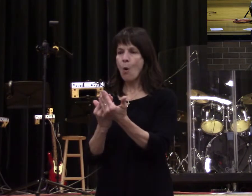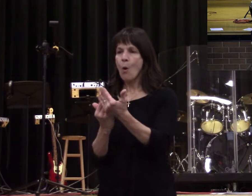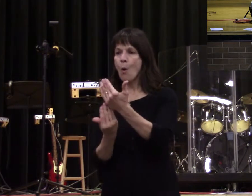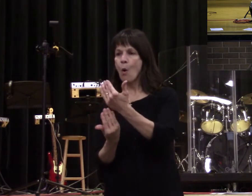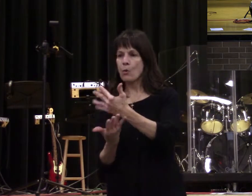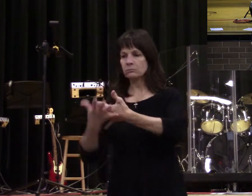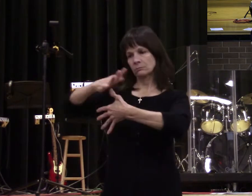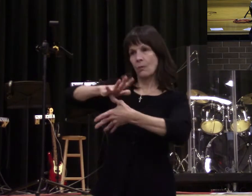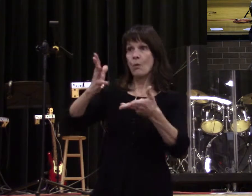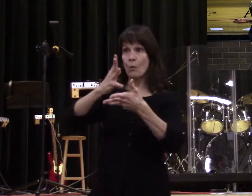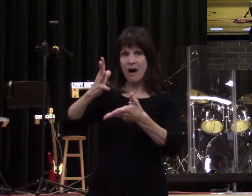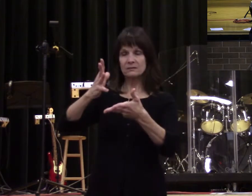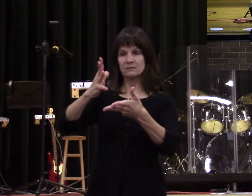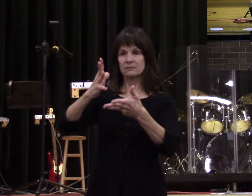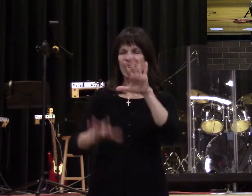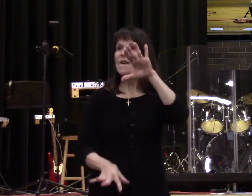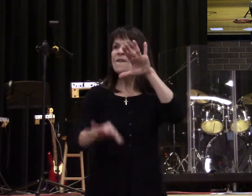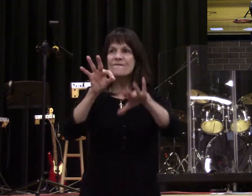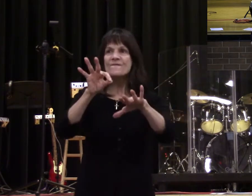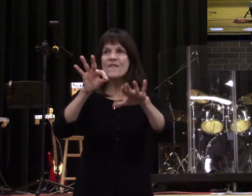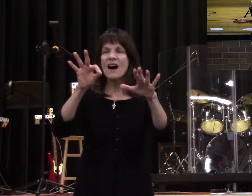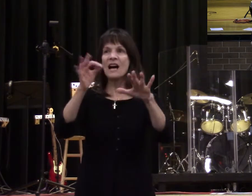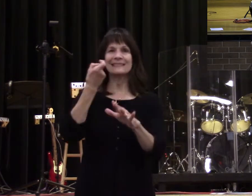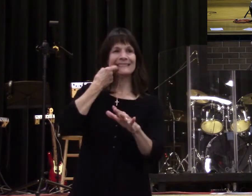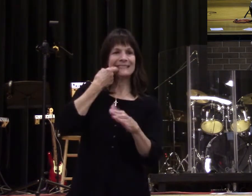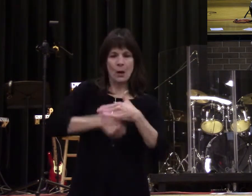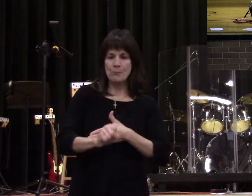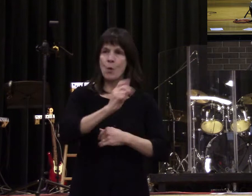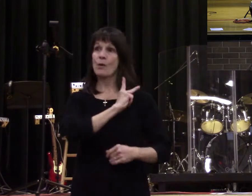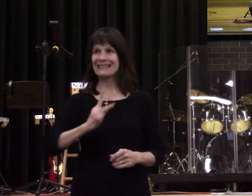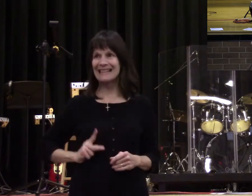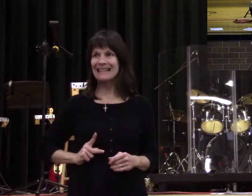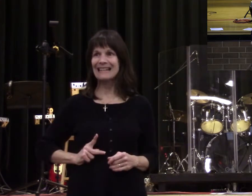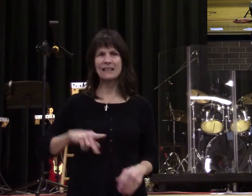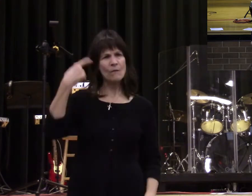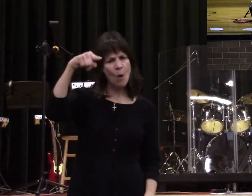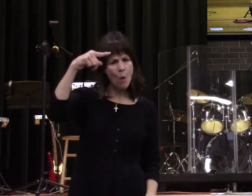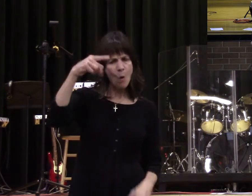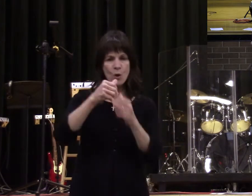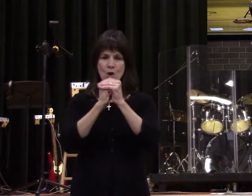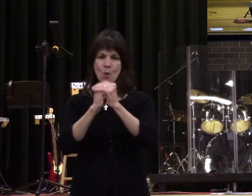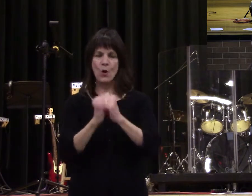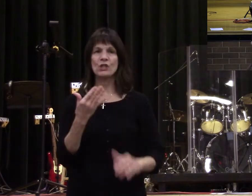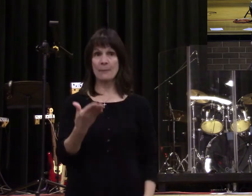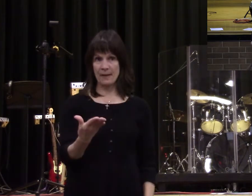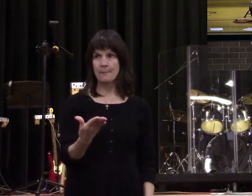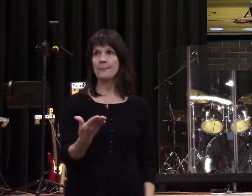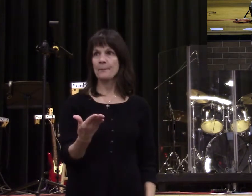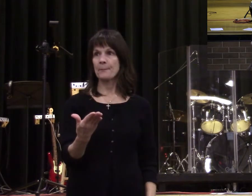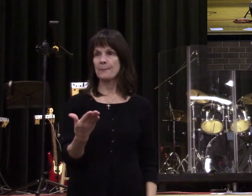acknowledge Jesus as the King. They probably had to travel about 800 miles, and it probably took them